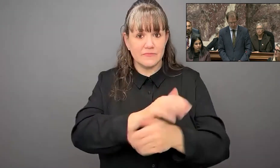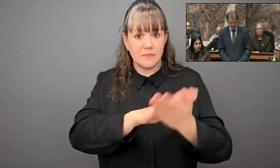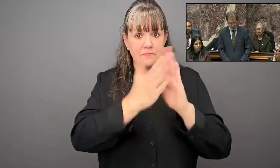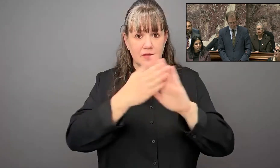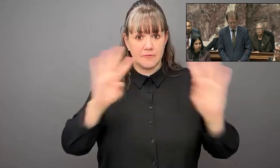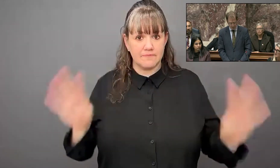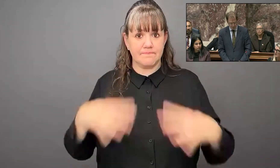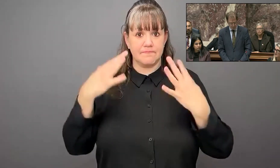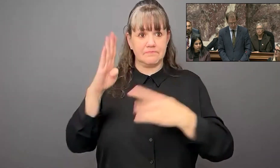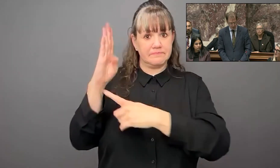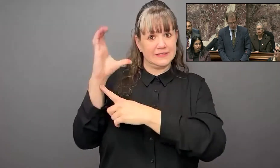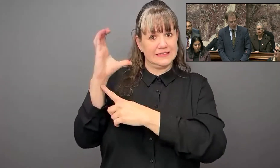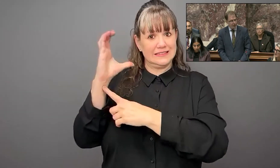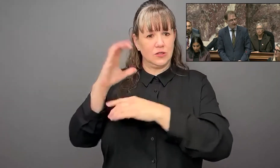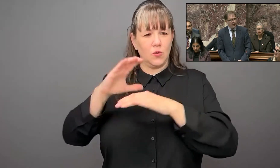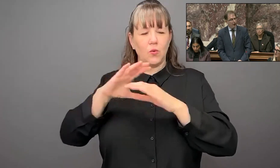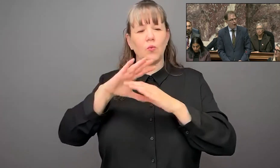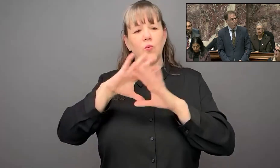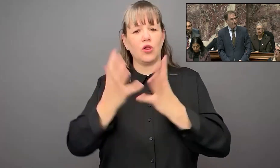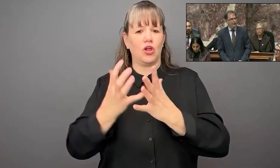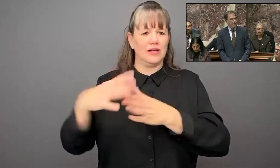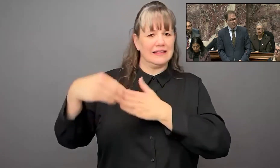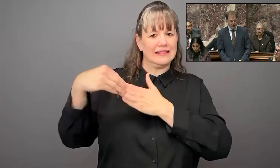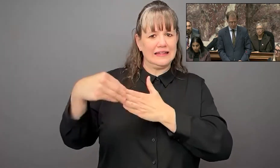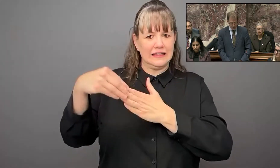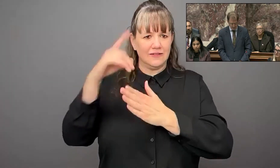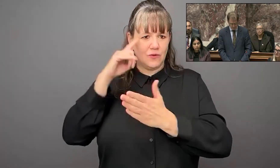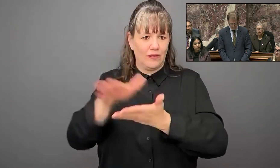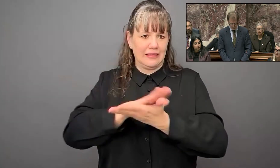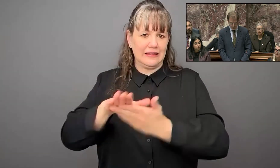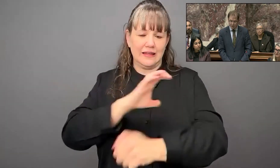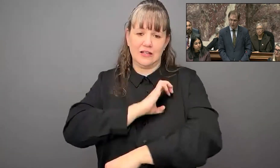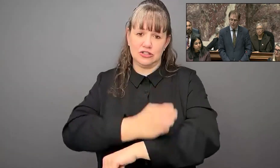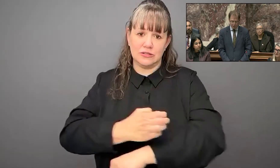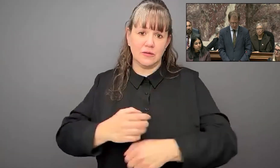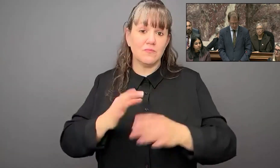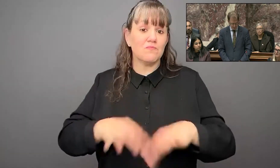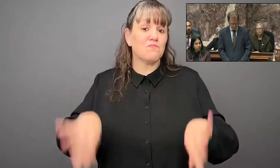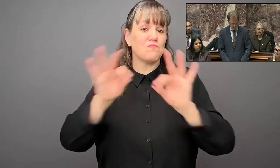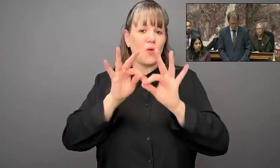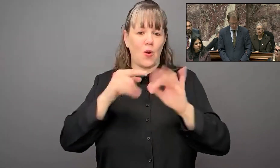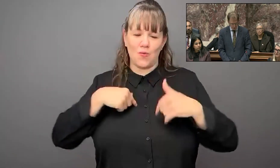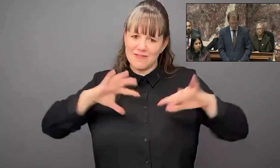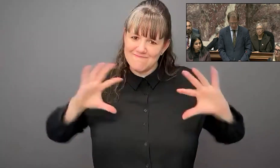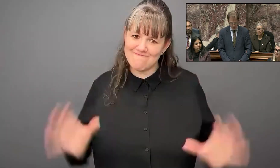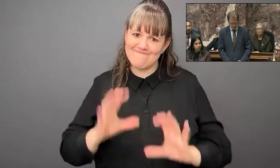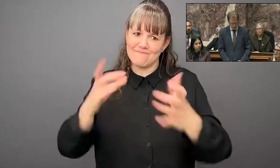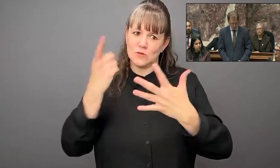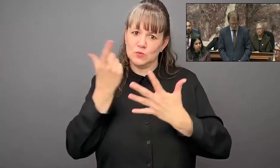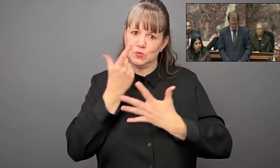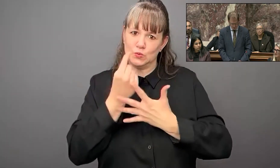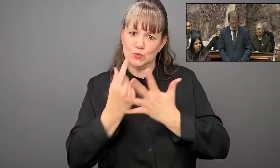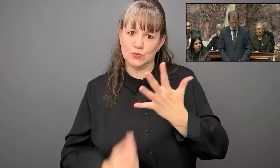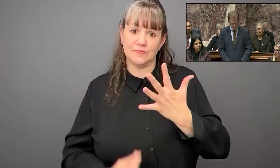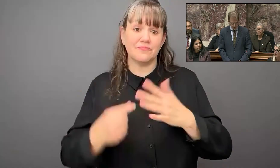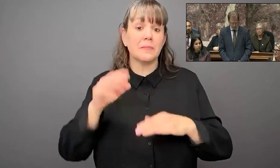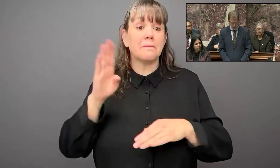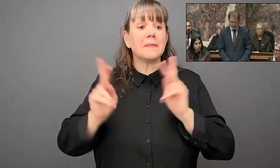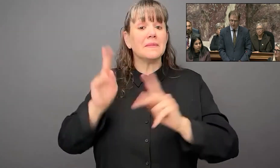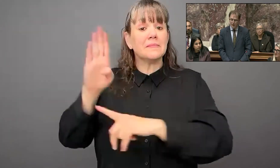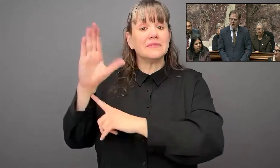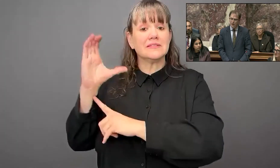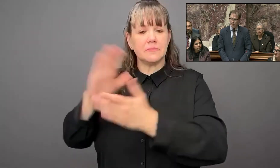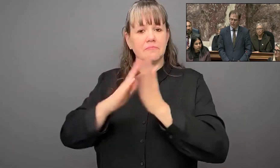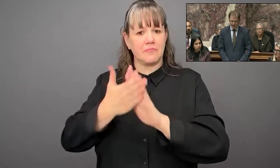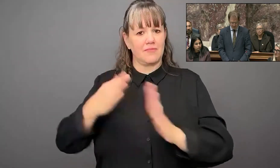take every action possible to see that all British Columbians benefit from this opportunity. Renewable energy projects are urgently